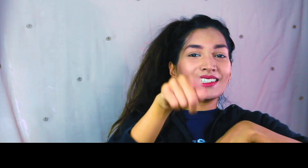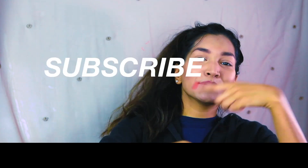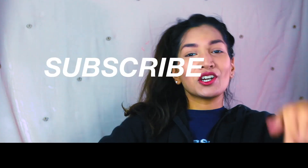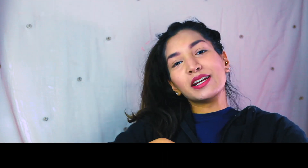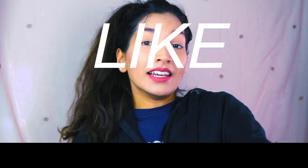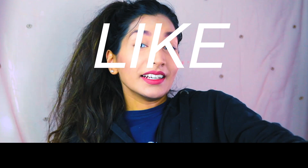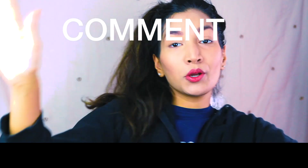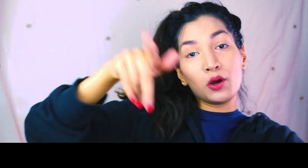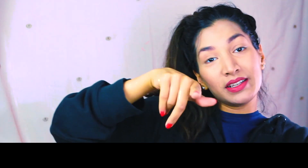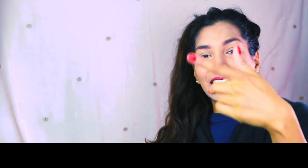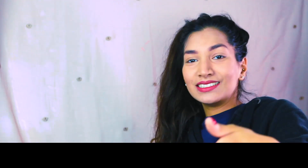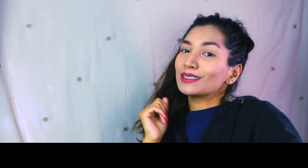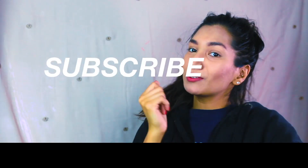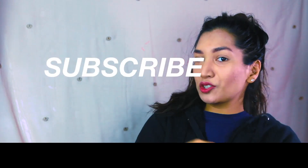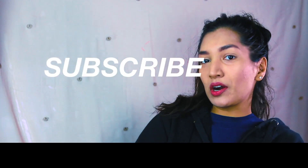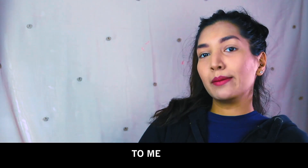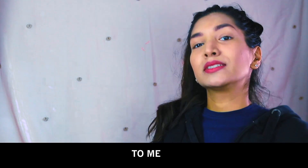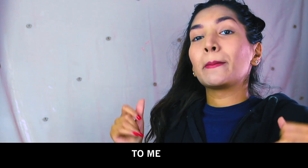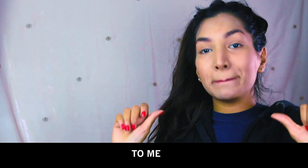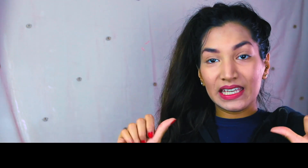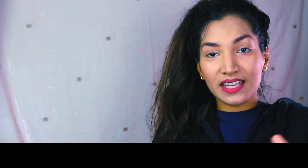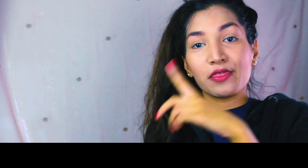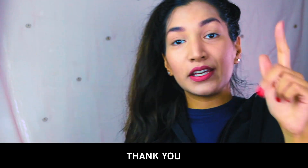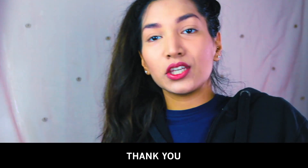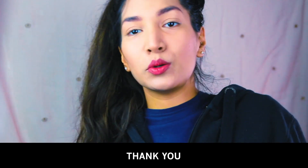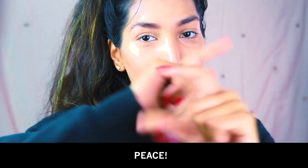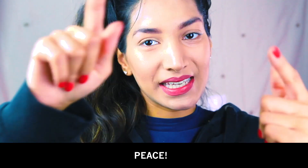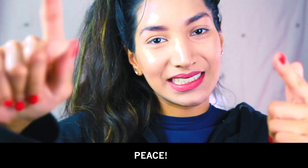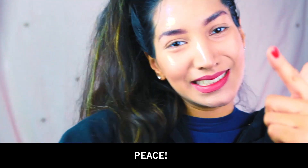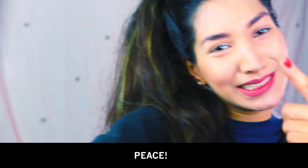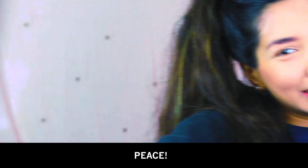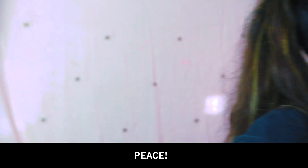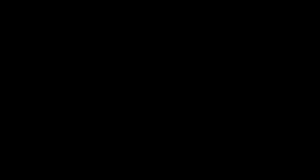and subscribe. Like, comment and subscribe to me. Thank you. Peace.